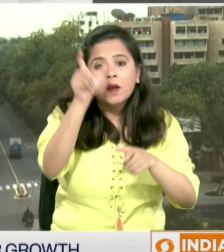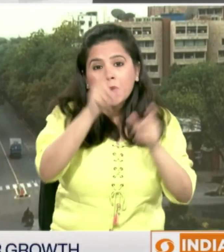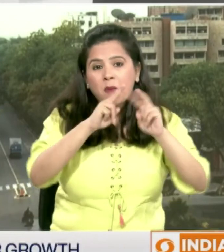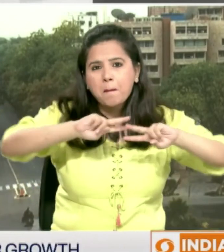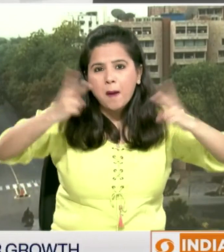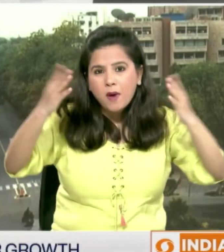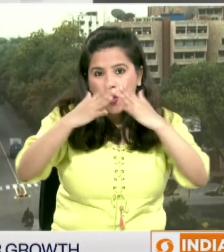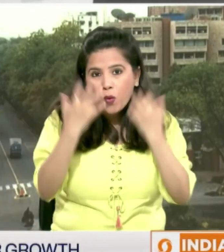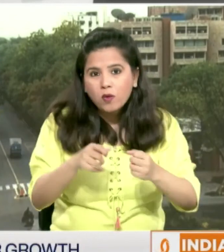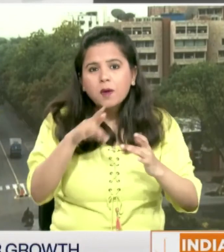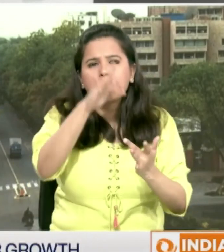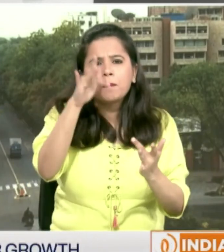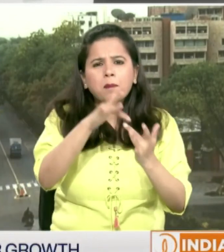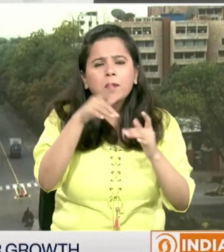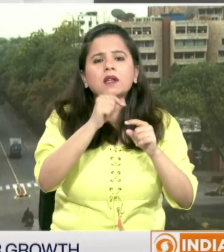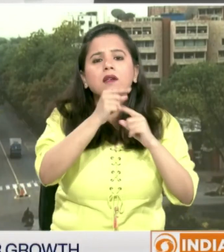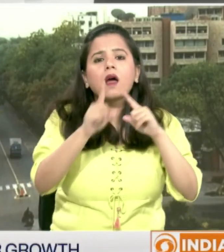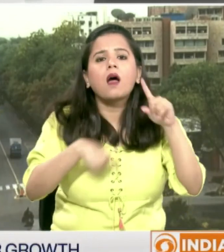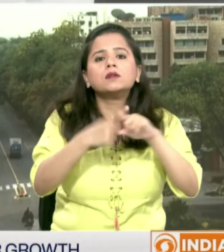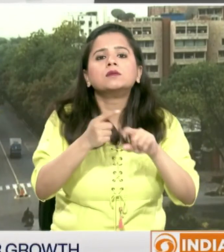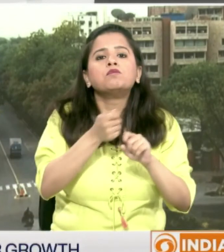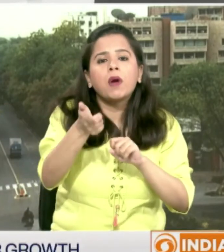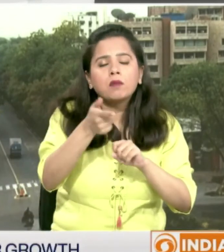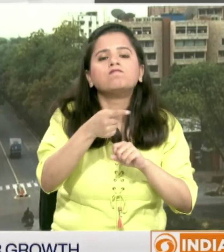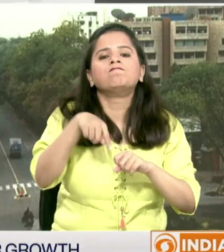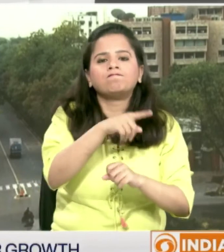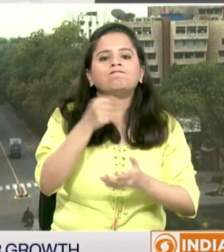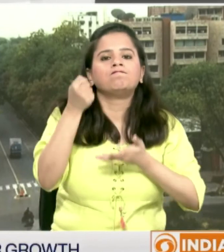migrant labourer, middle-class taxpayers as well.